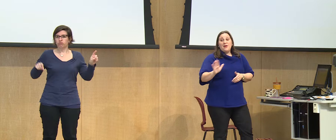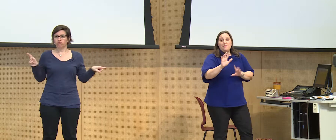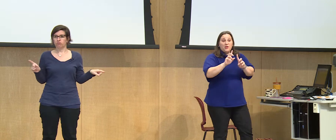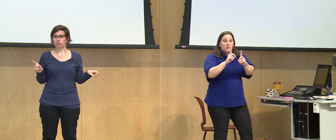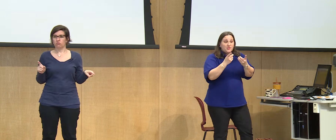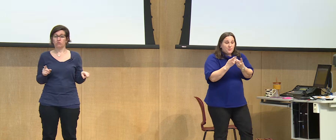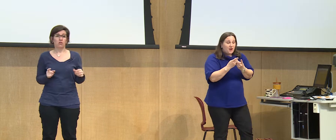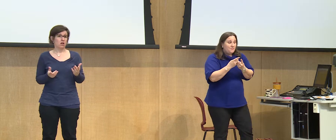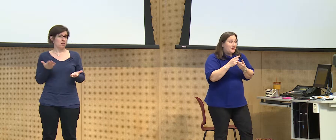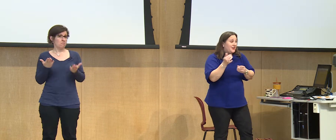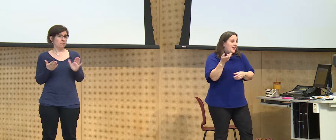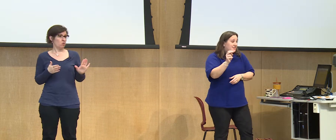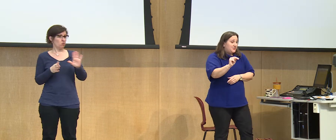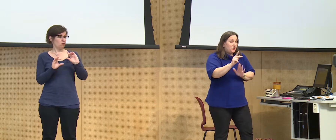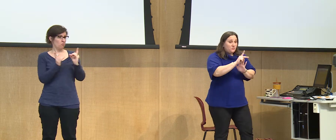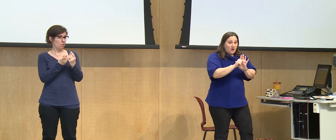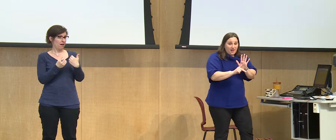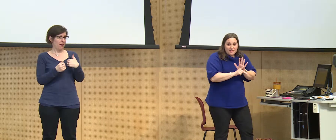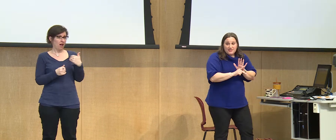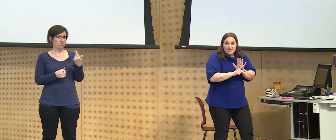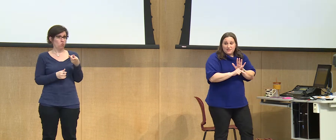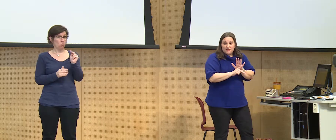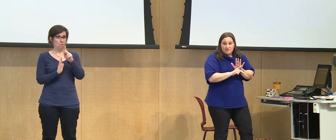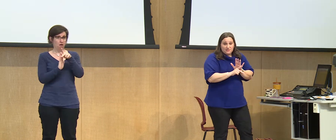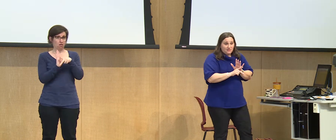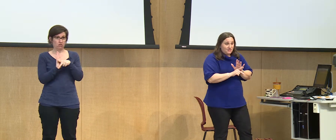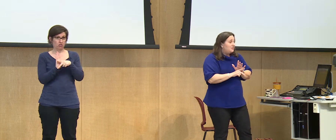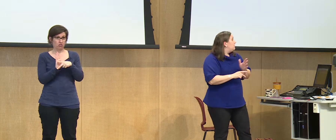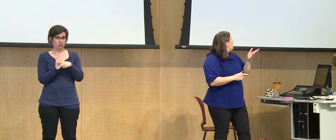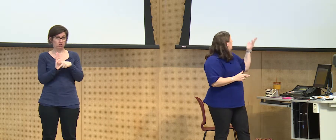Maybe your department has its own policies.